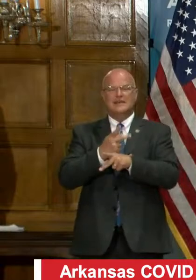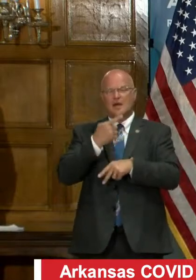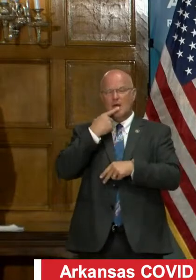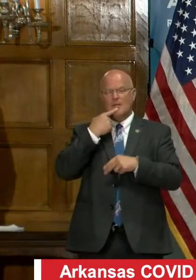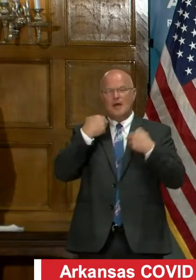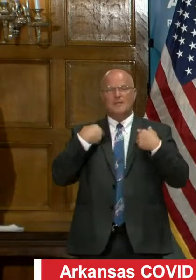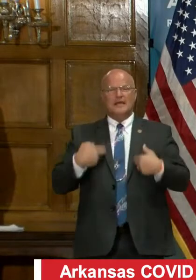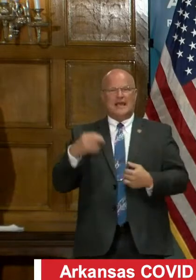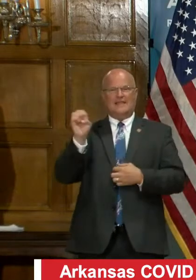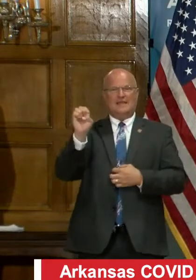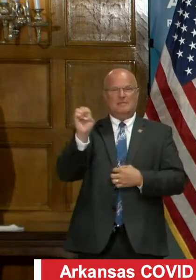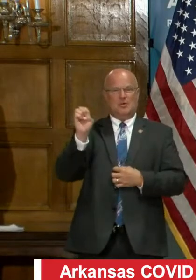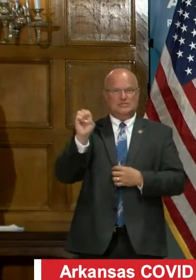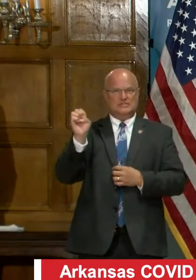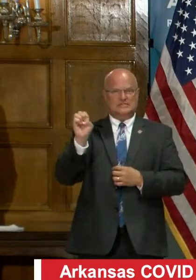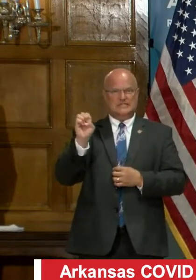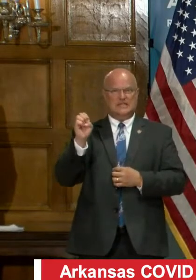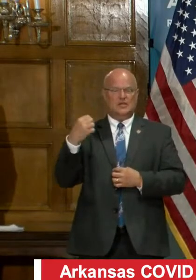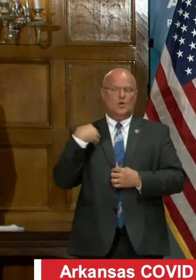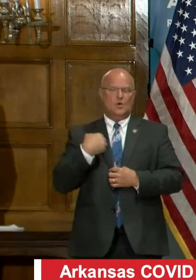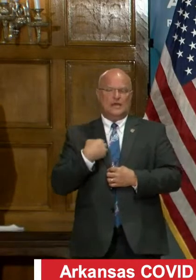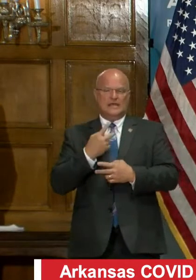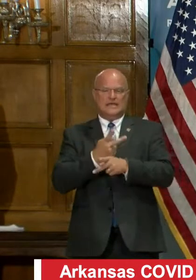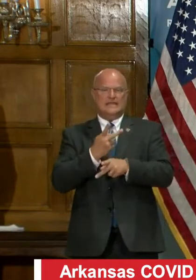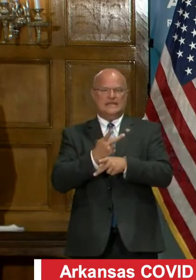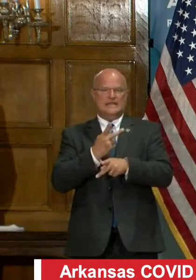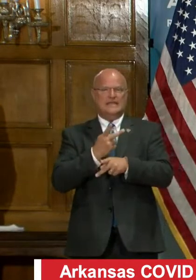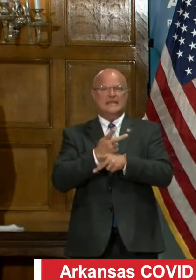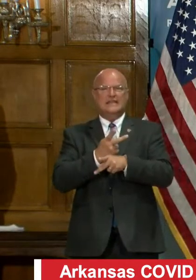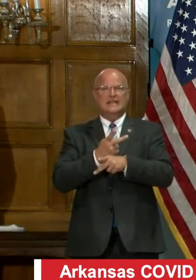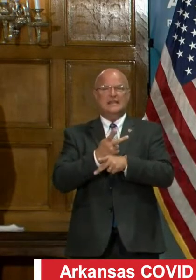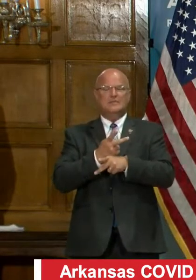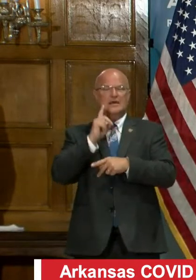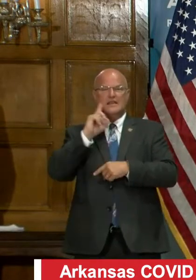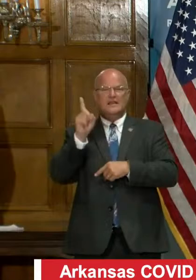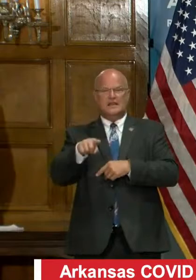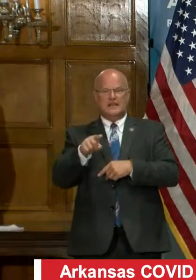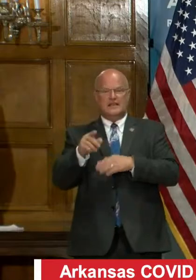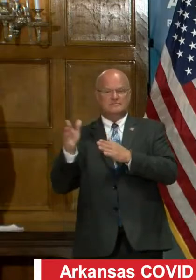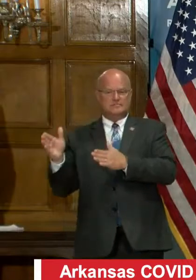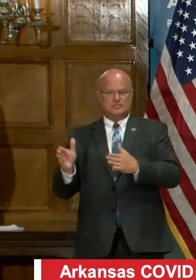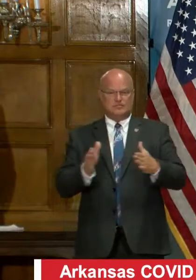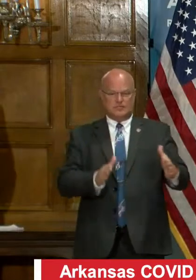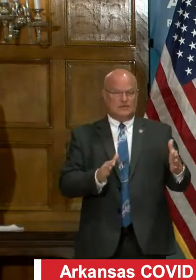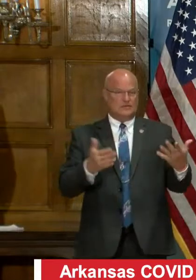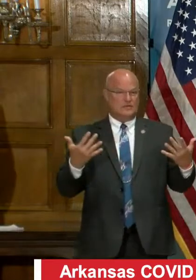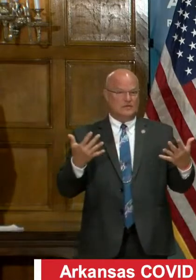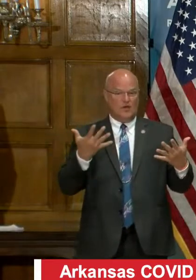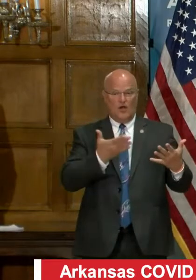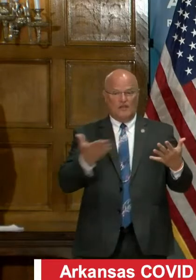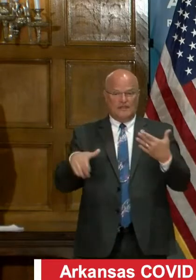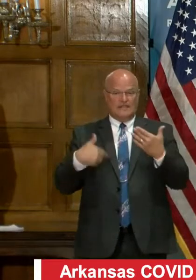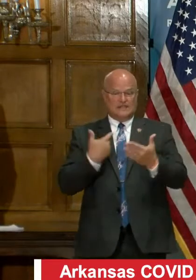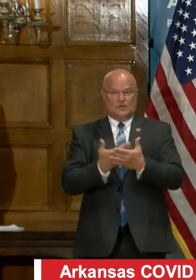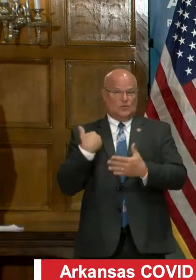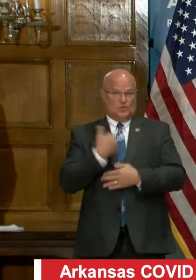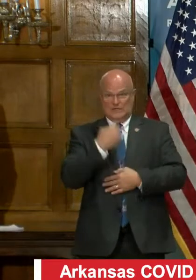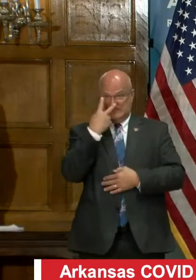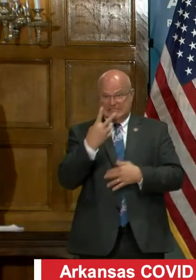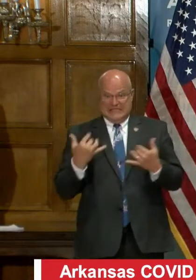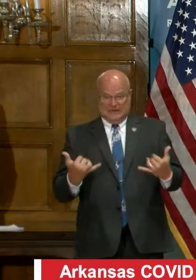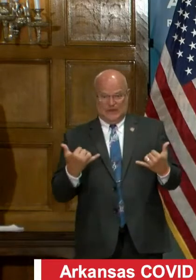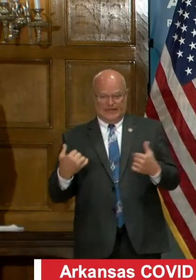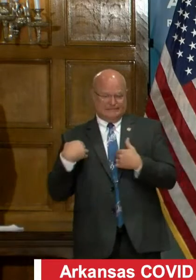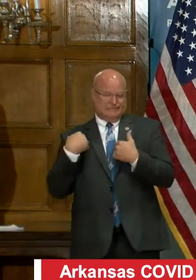public health emergency stance so that we can keep the measures in place to deal with the cases that we're seeing. So this is something